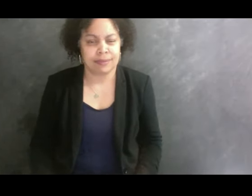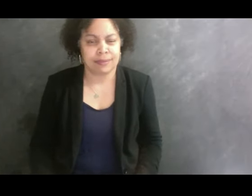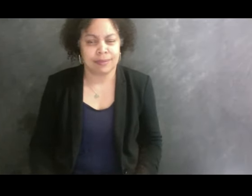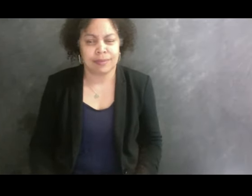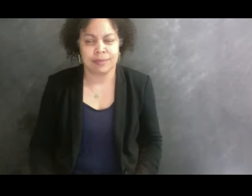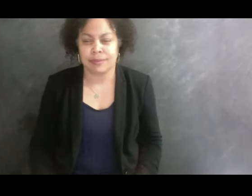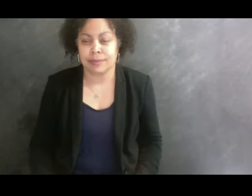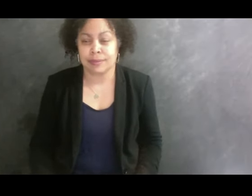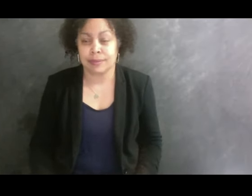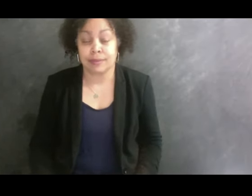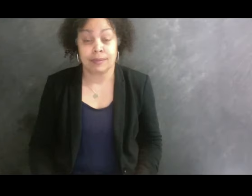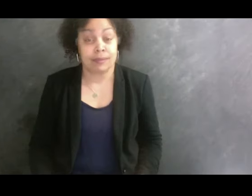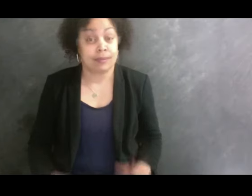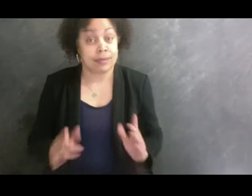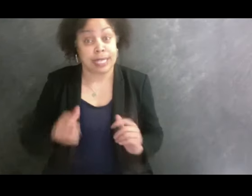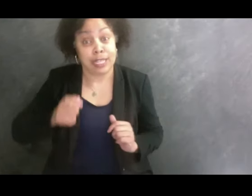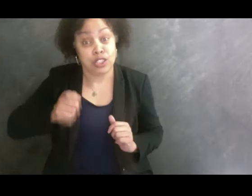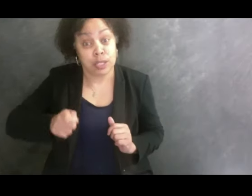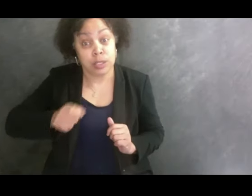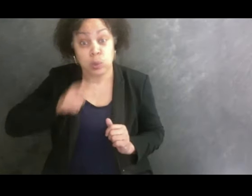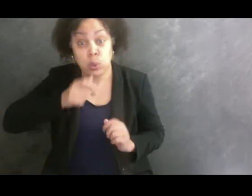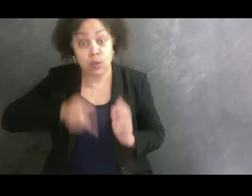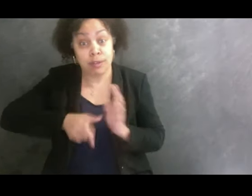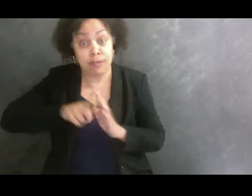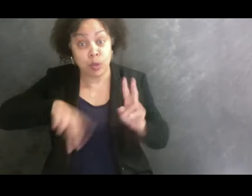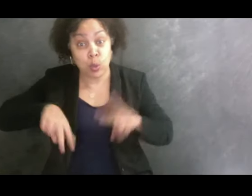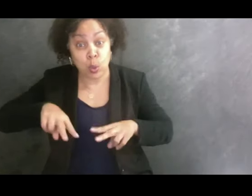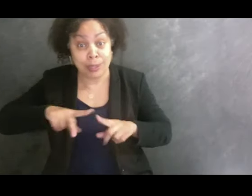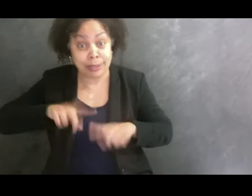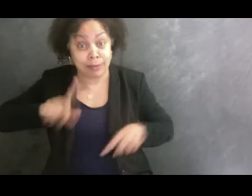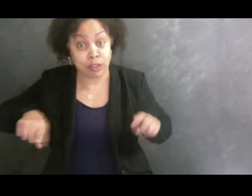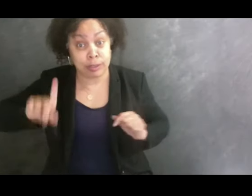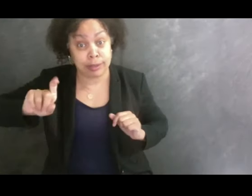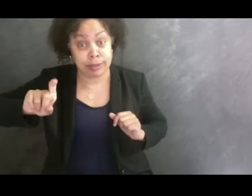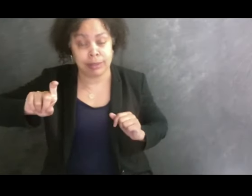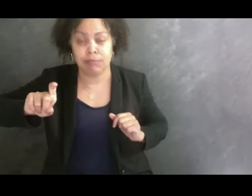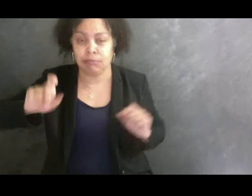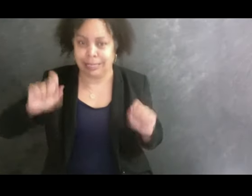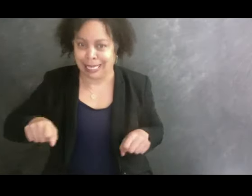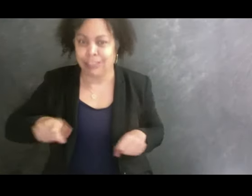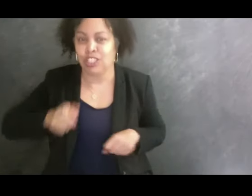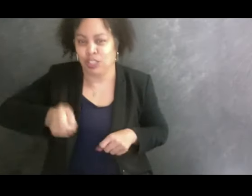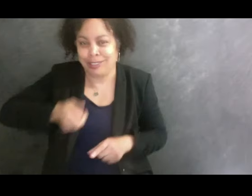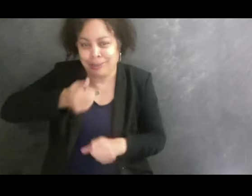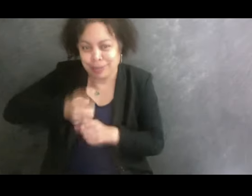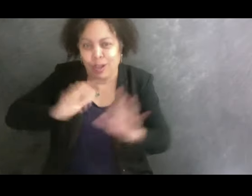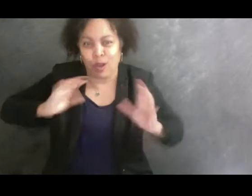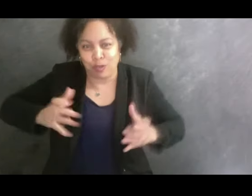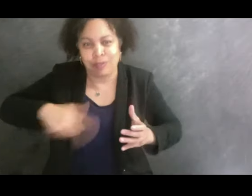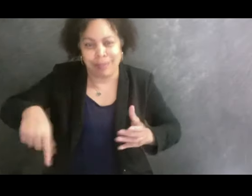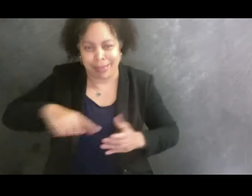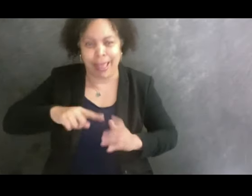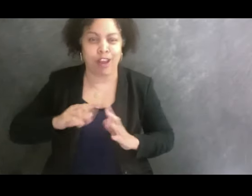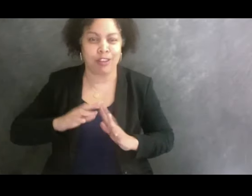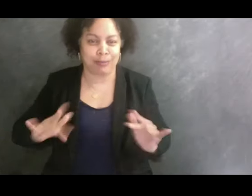Do we have a diverse set of judges looking at the proposals? Yes, we do. We work very hard to make sure that the evaluators for our